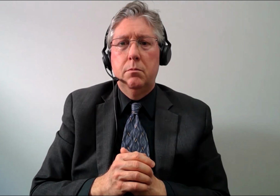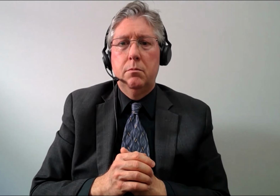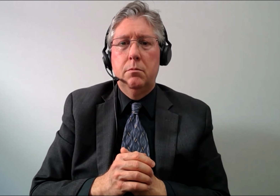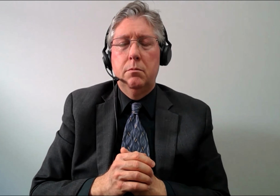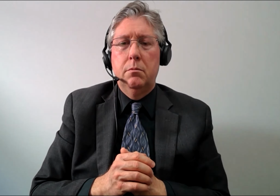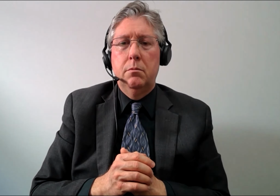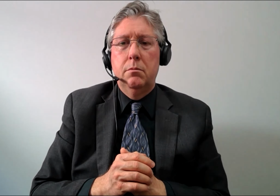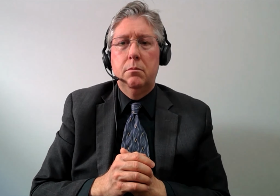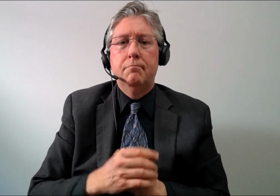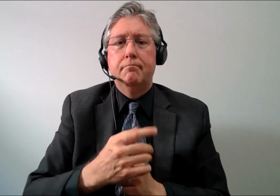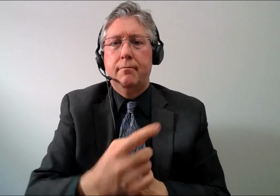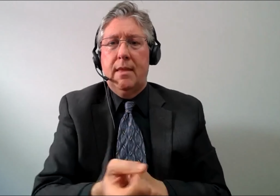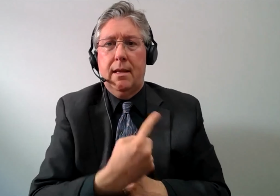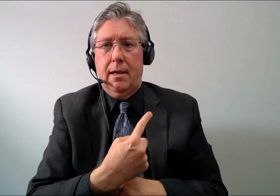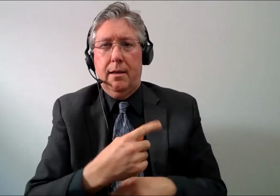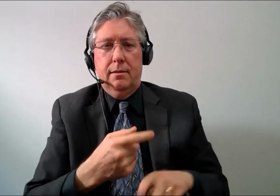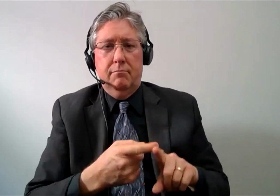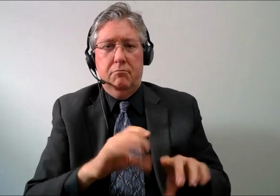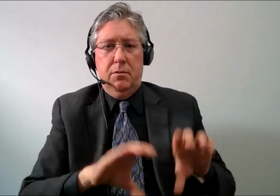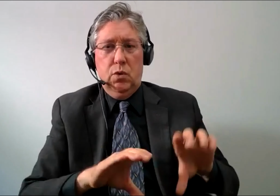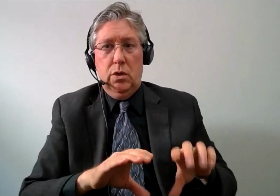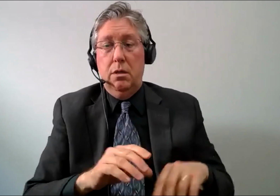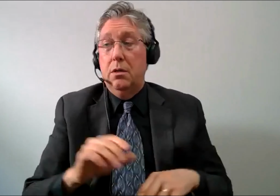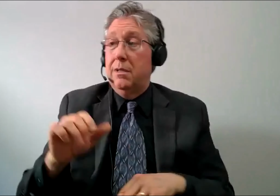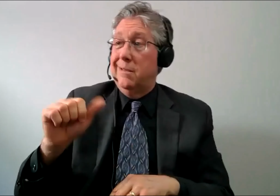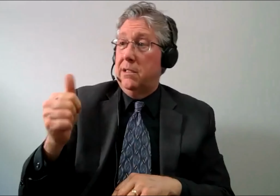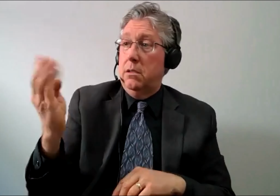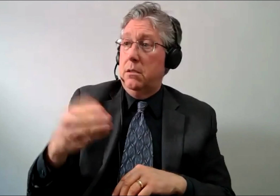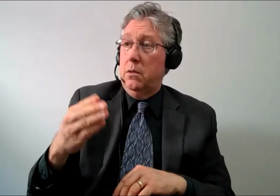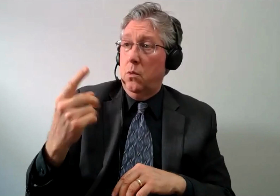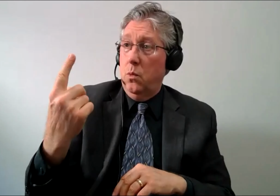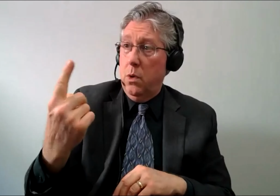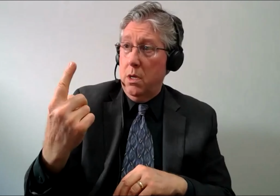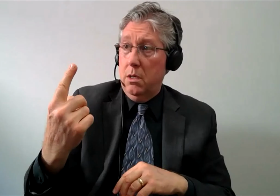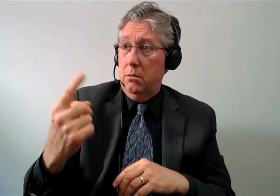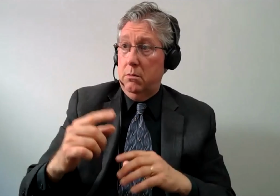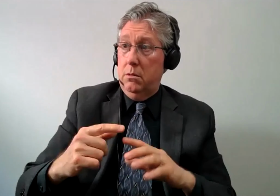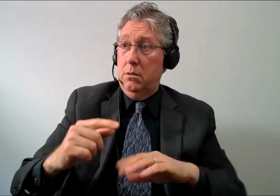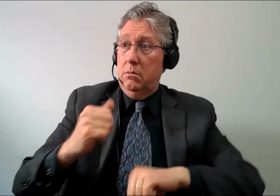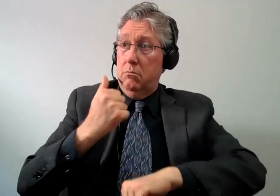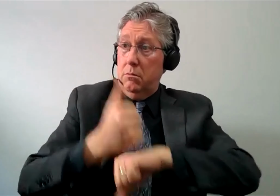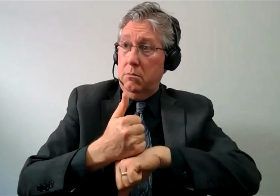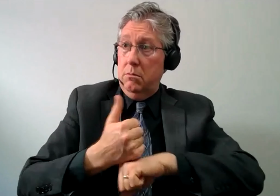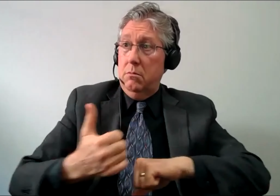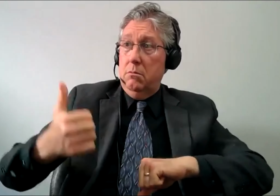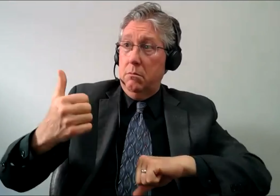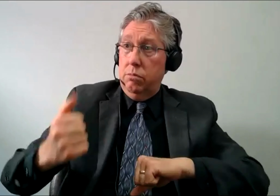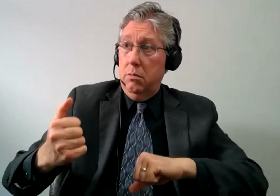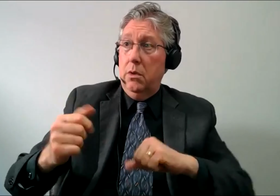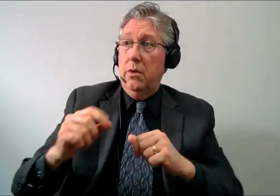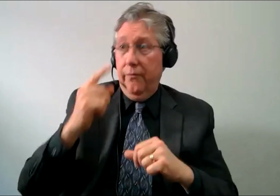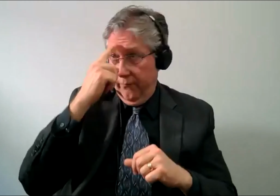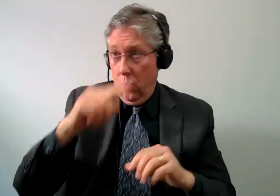So we did get a question in the chat. Is the 10-1 going to be the effective date for subsequent M1